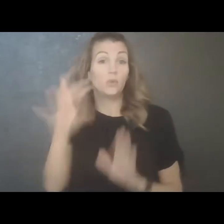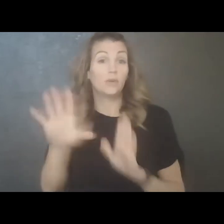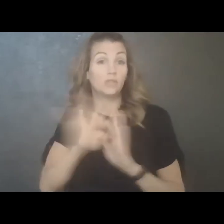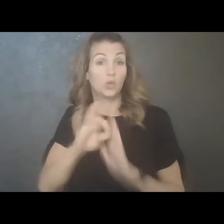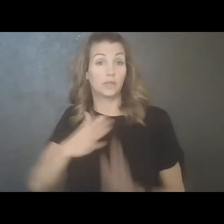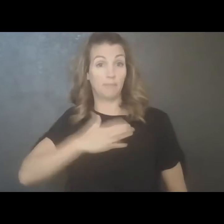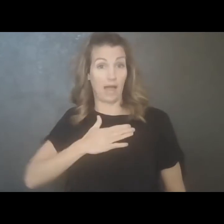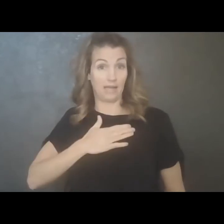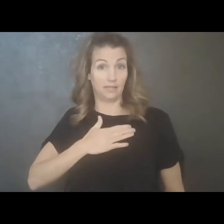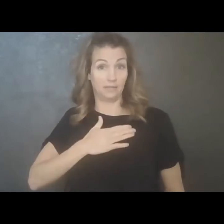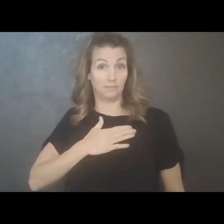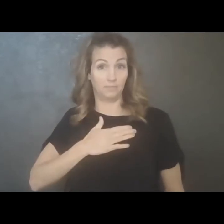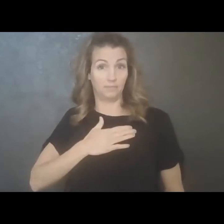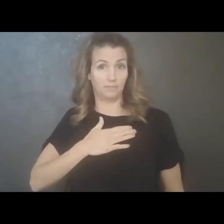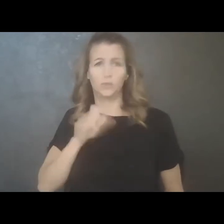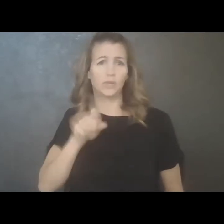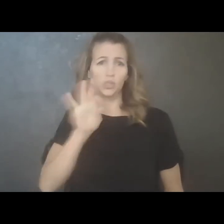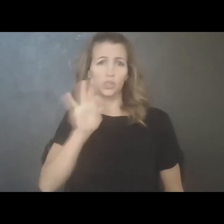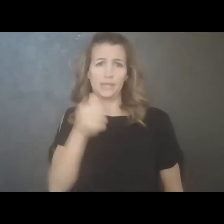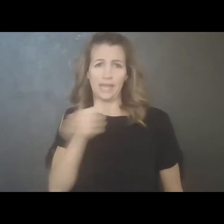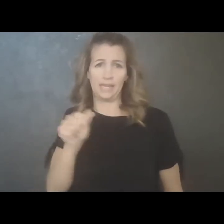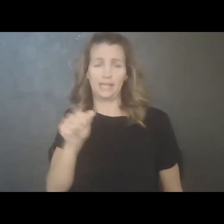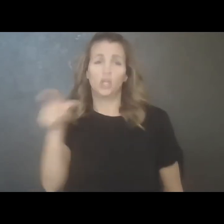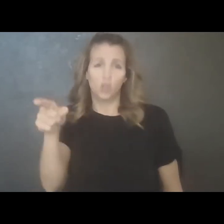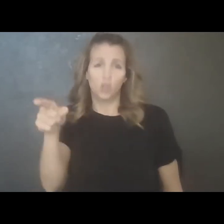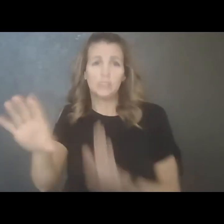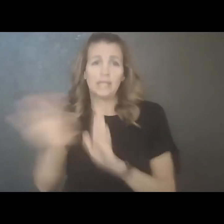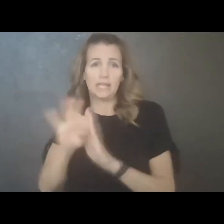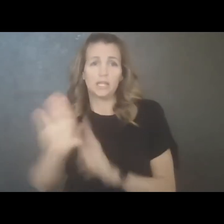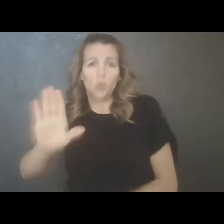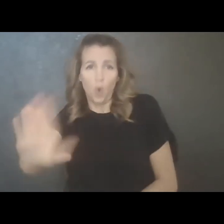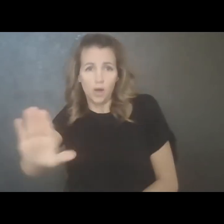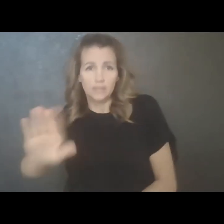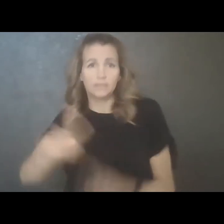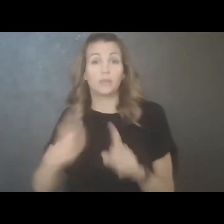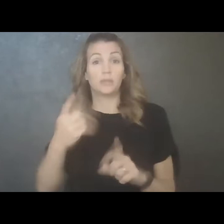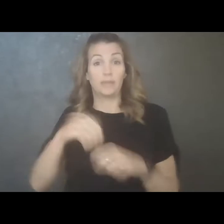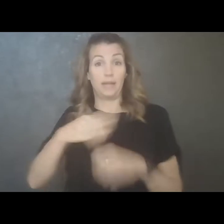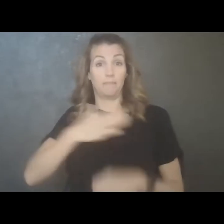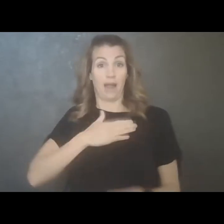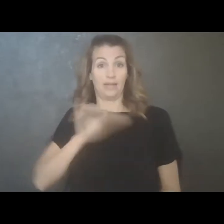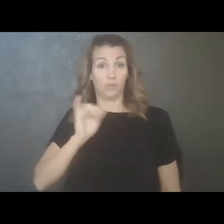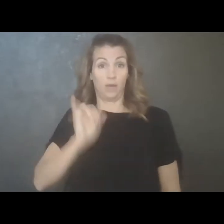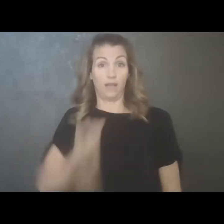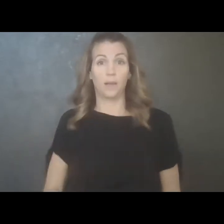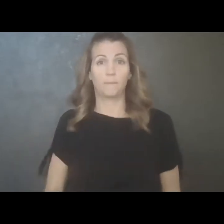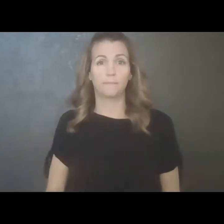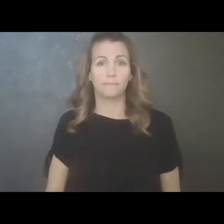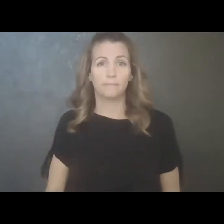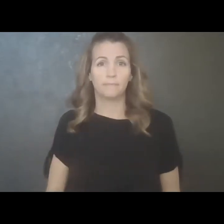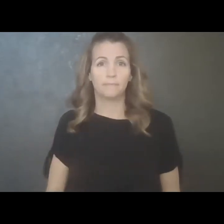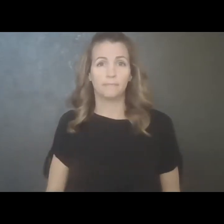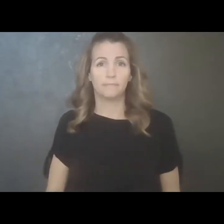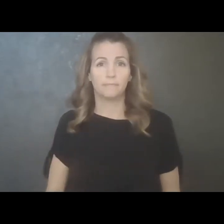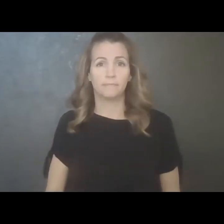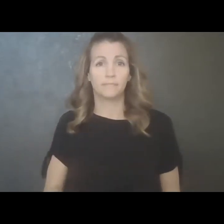If you would have chose mine, you could choose any of the ones you want. You went with yours. There is something in mine as well. In the mine, there